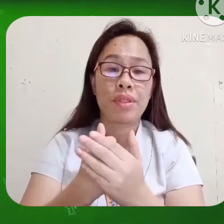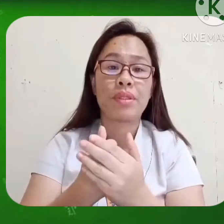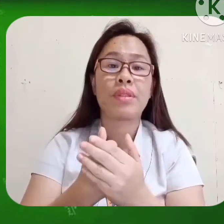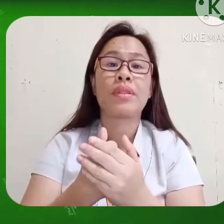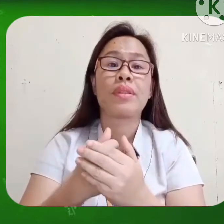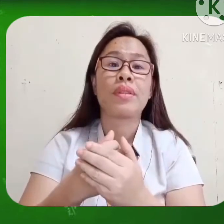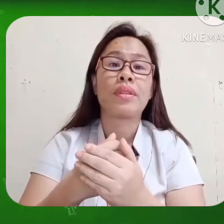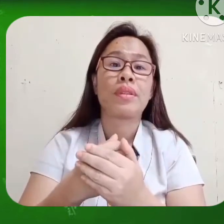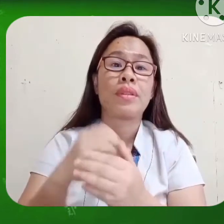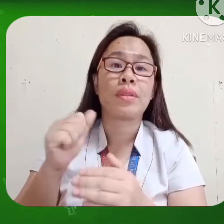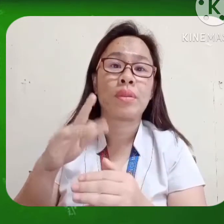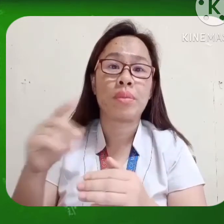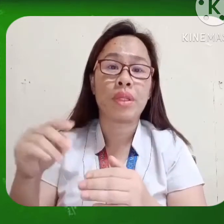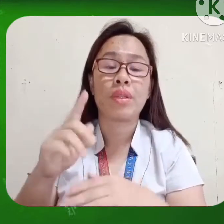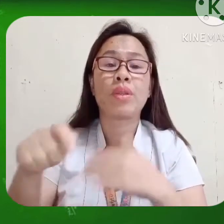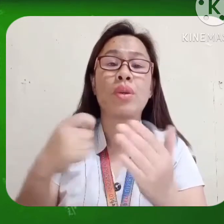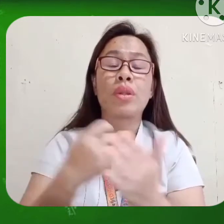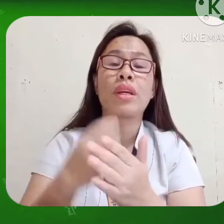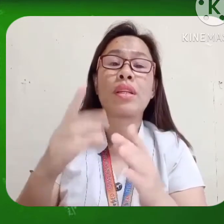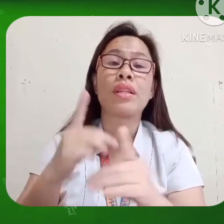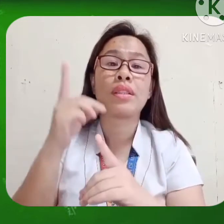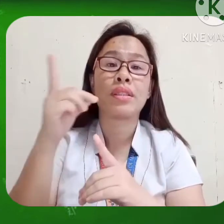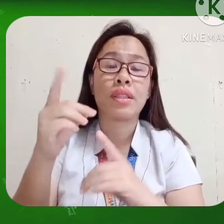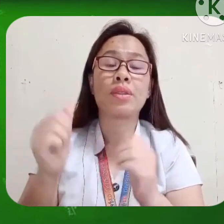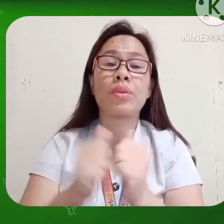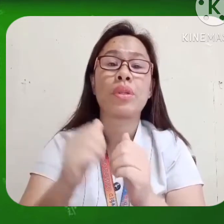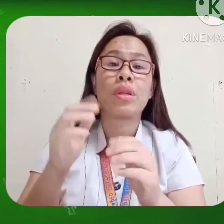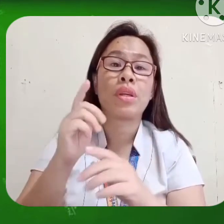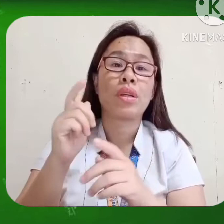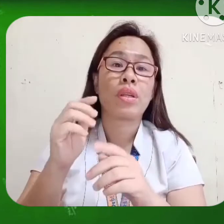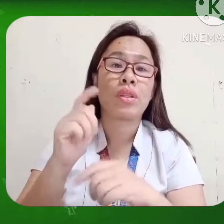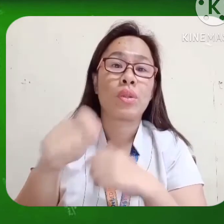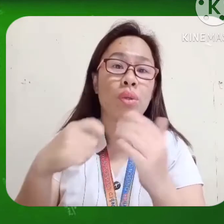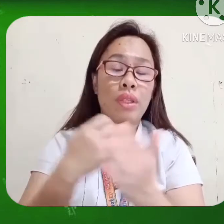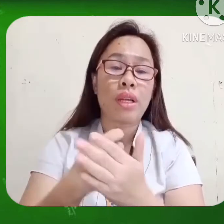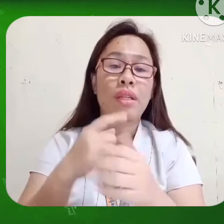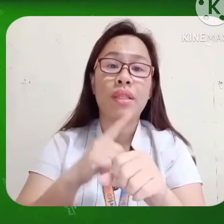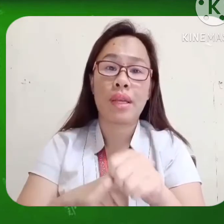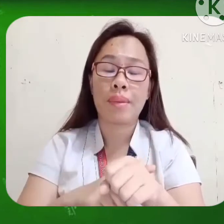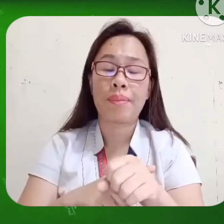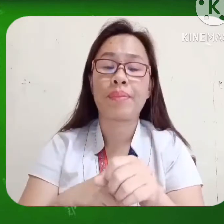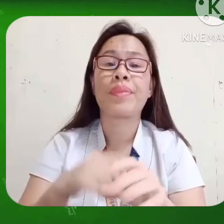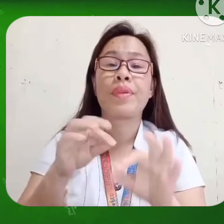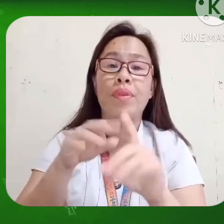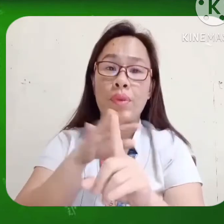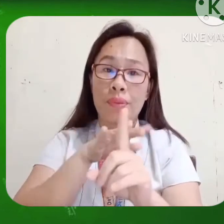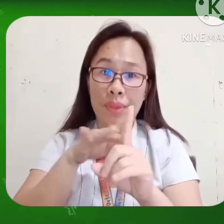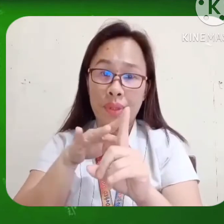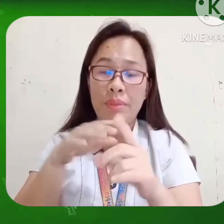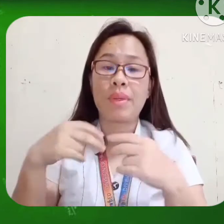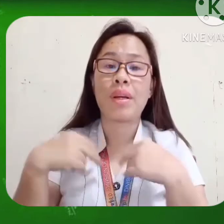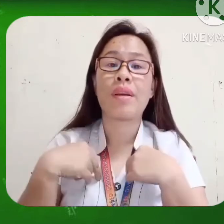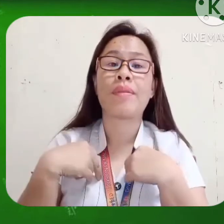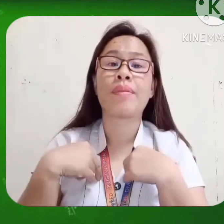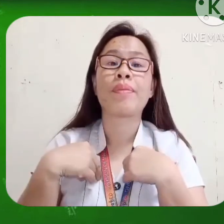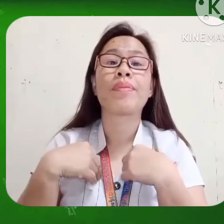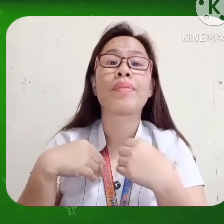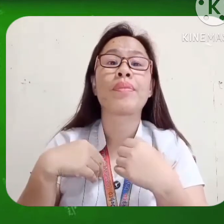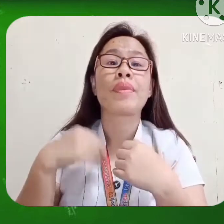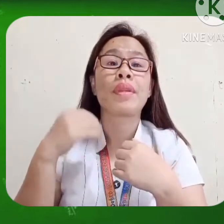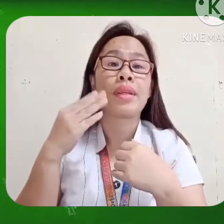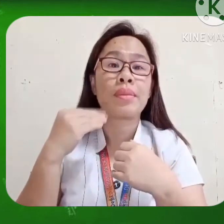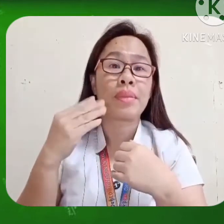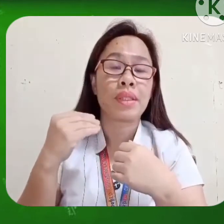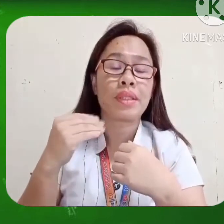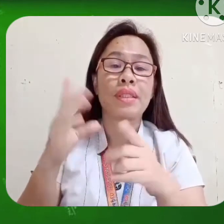the rate at which total distance varies with the total time taken. Kung napapansin ninyo, we have